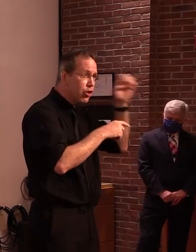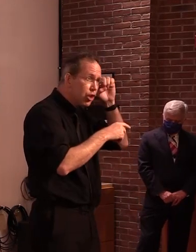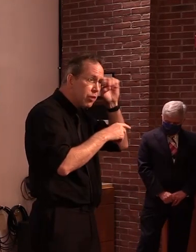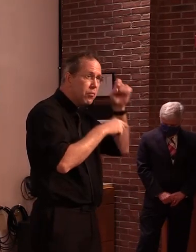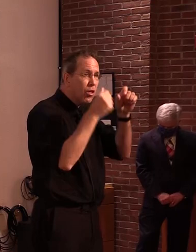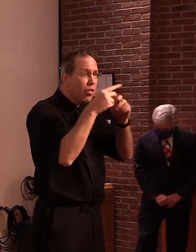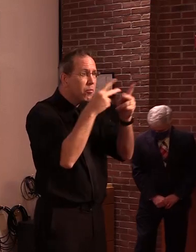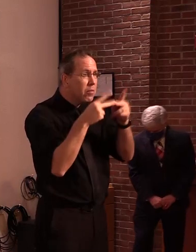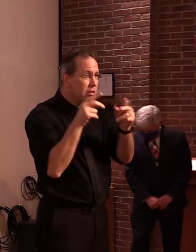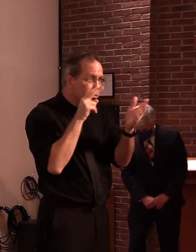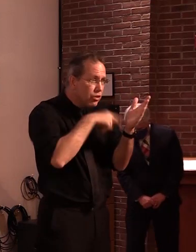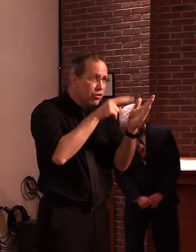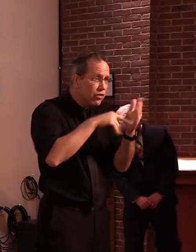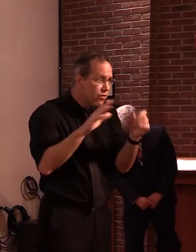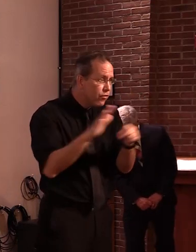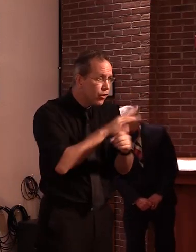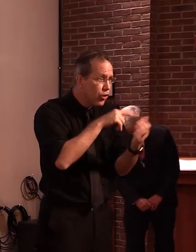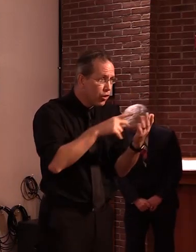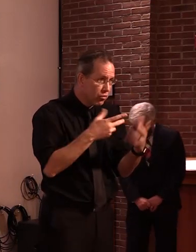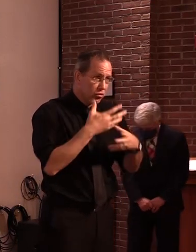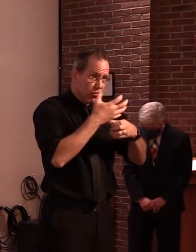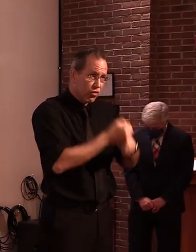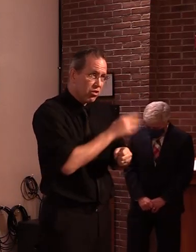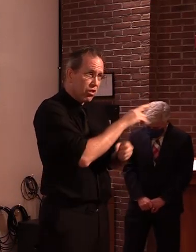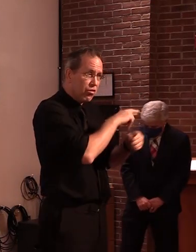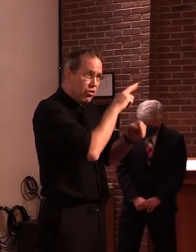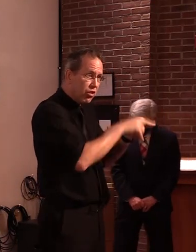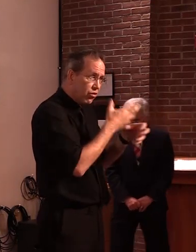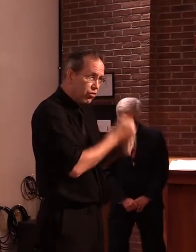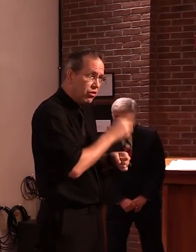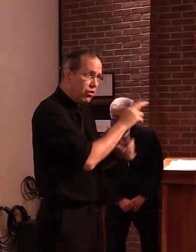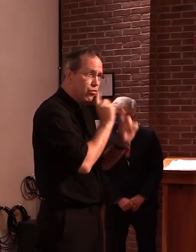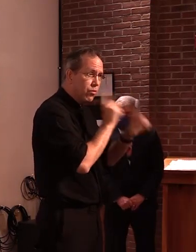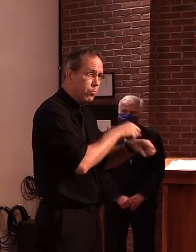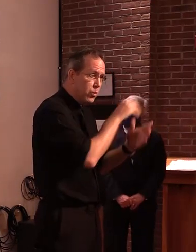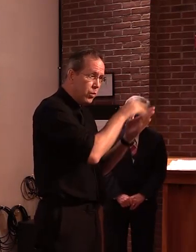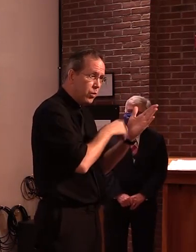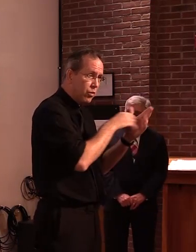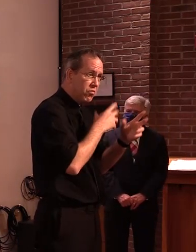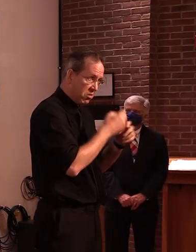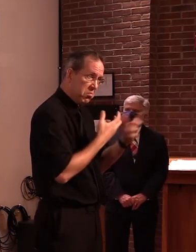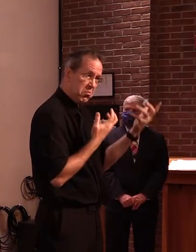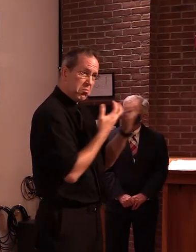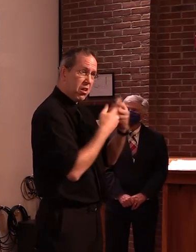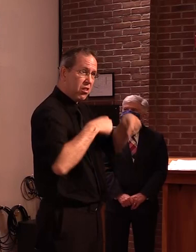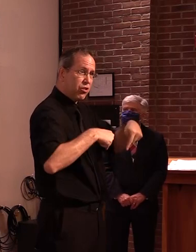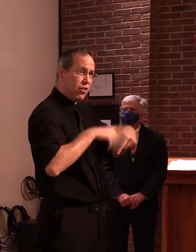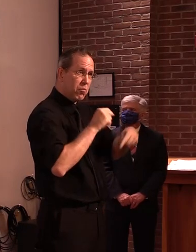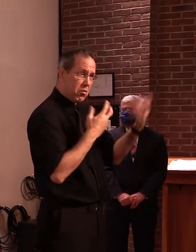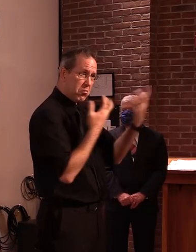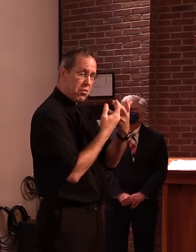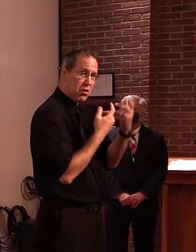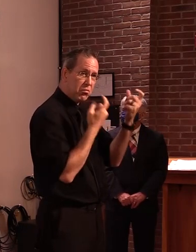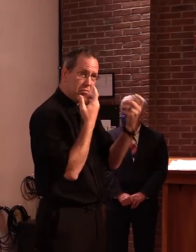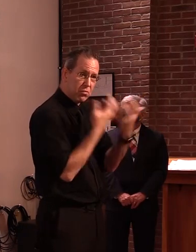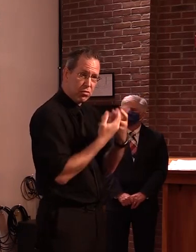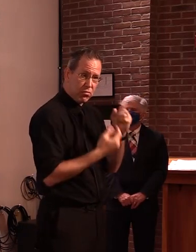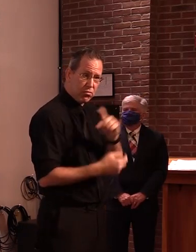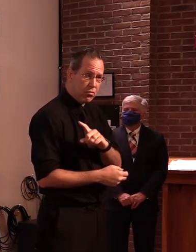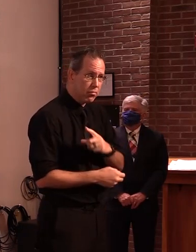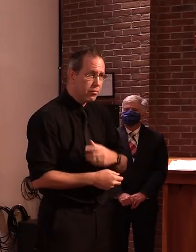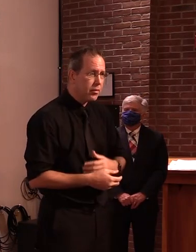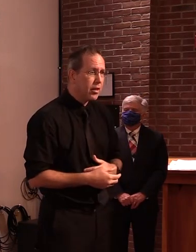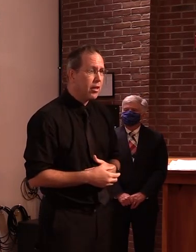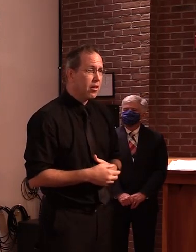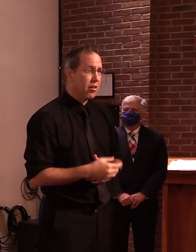under which the conditions existed in those countries and in those schools that we can replicate that